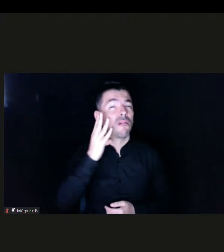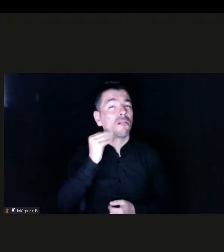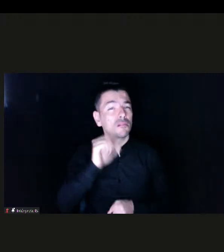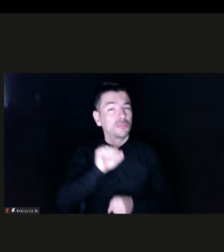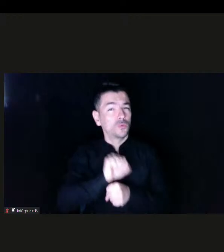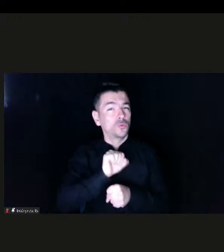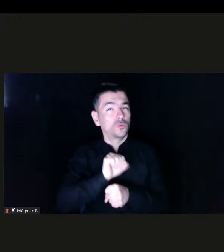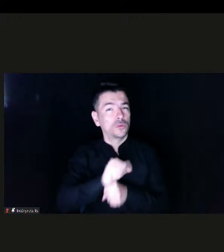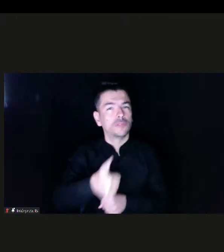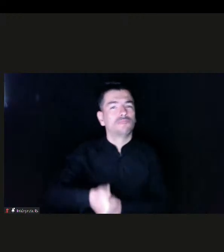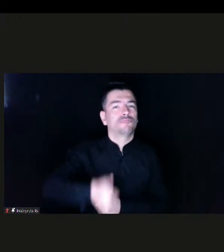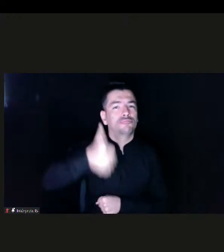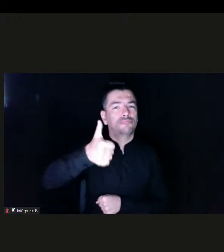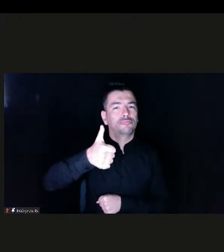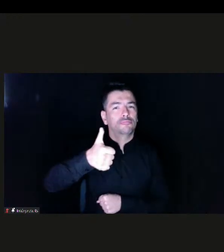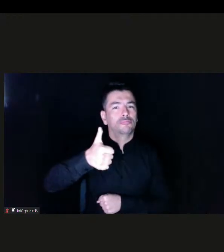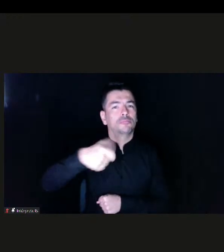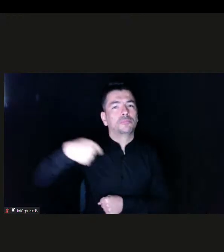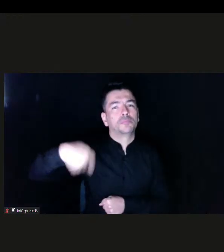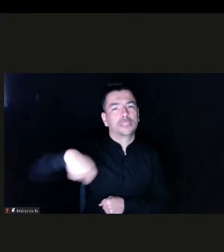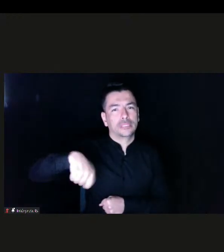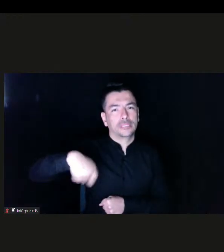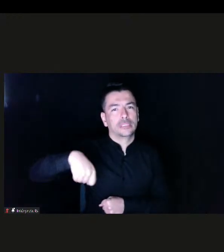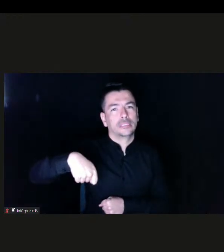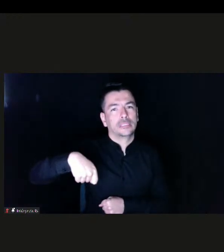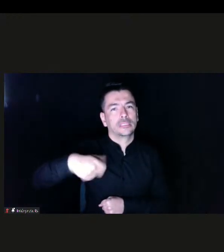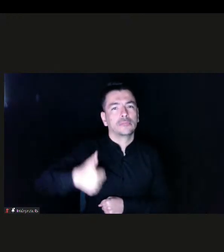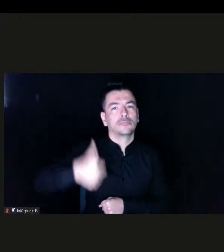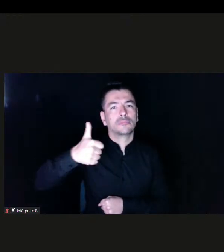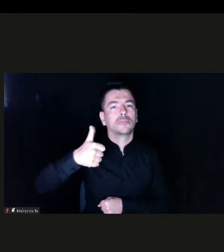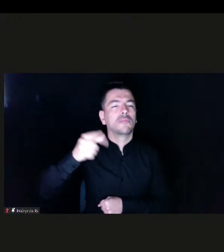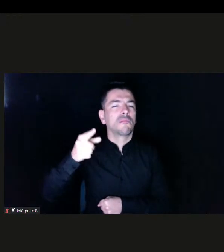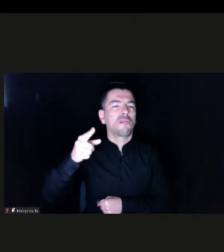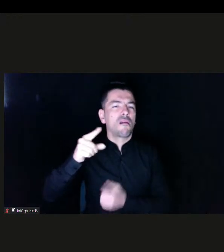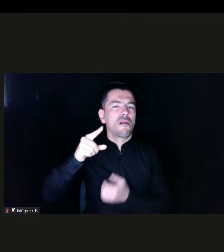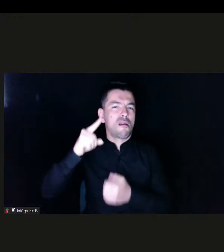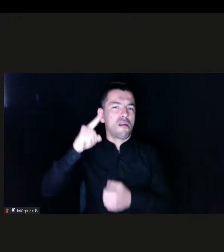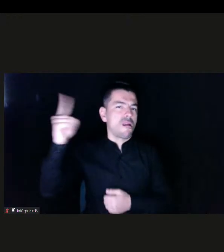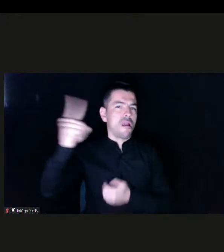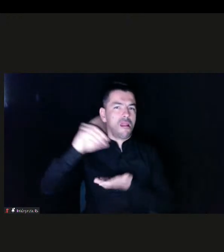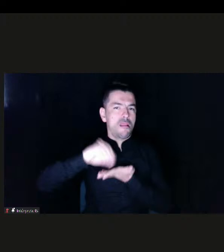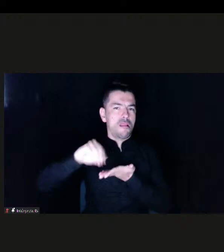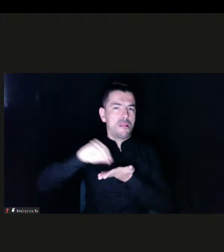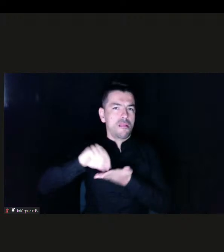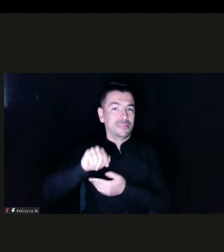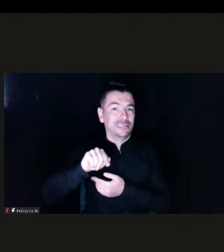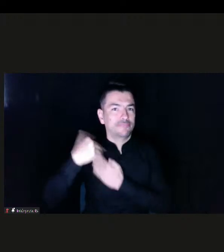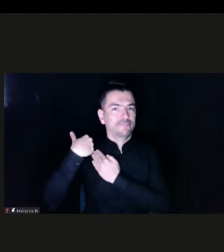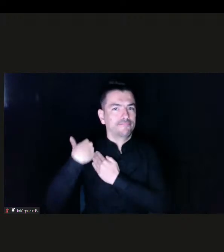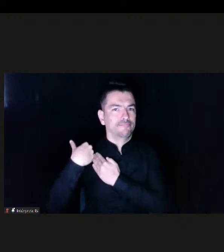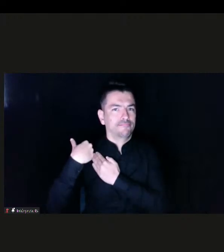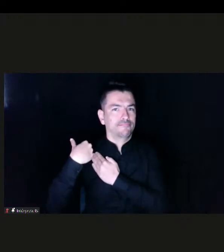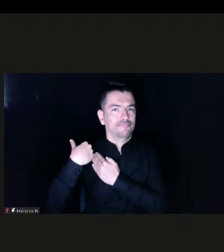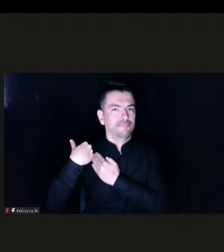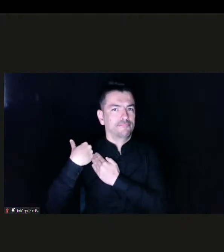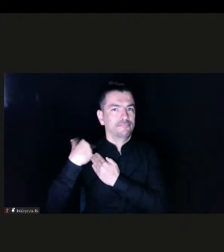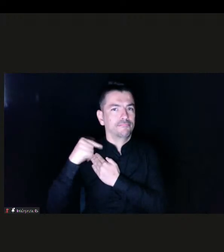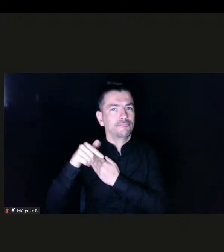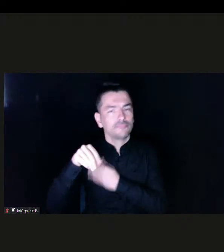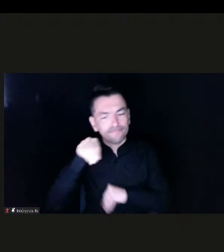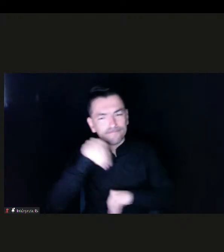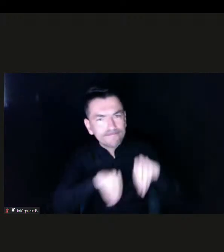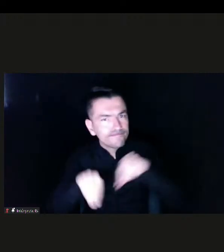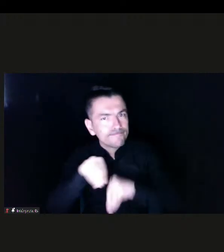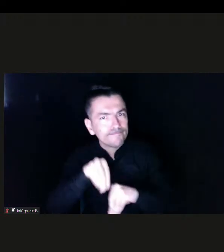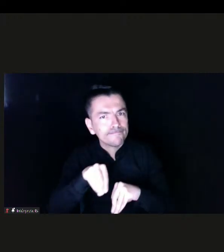Barbados' first online multimedia platform, Barbados Today. She also served as